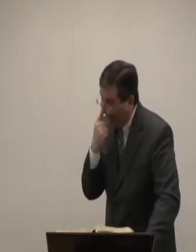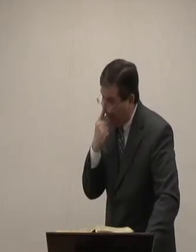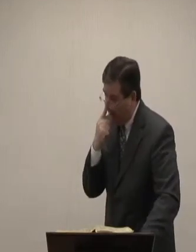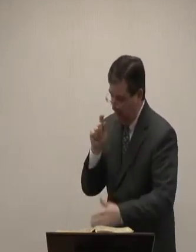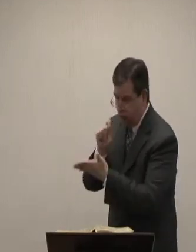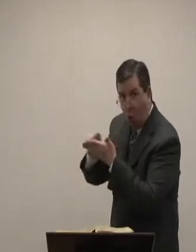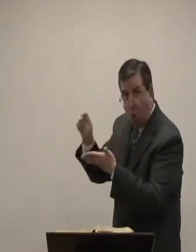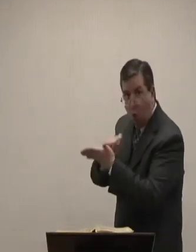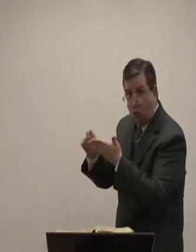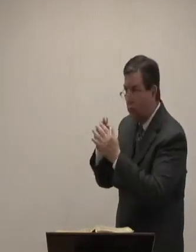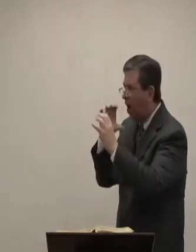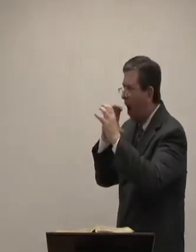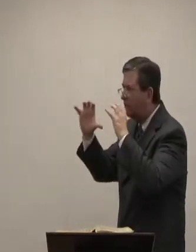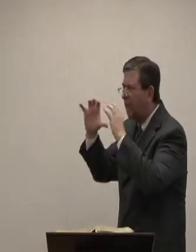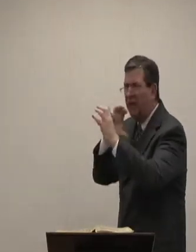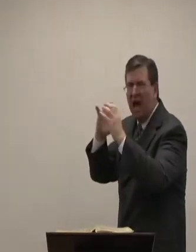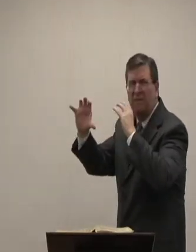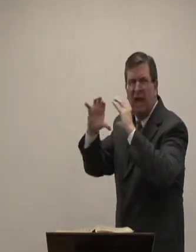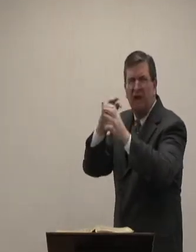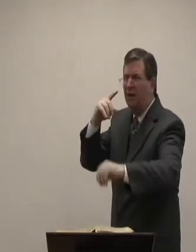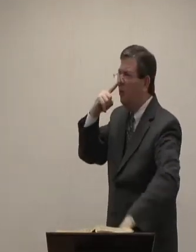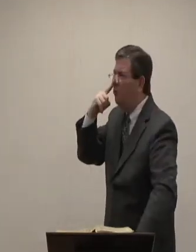And they witnessed.